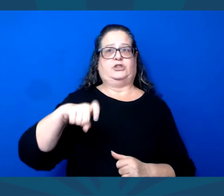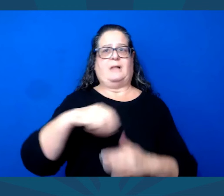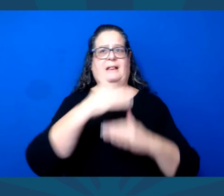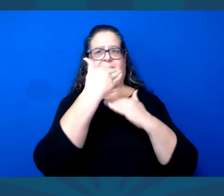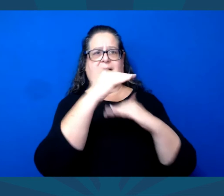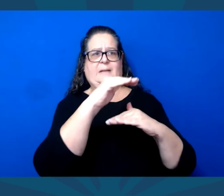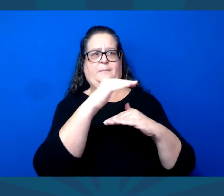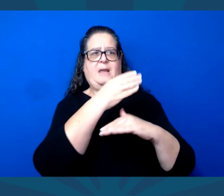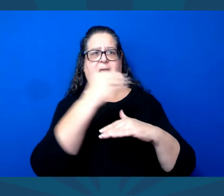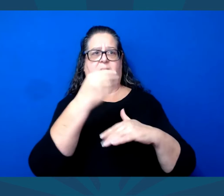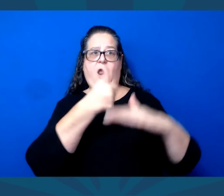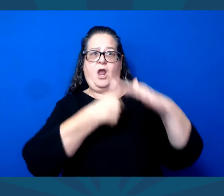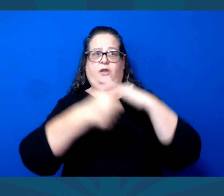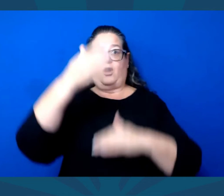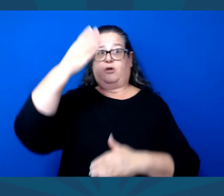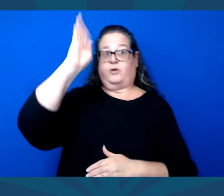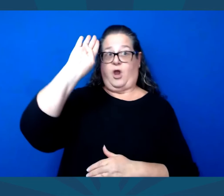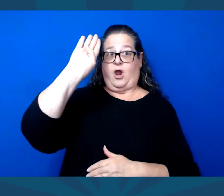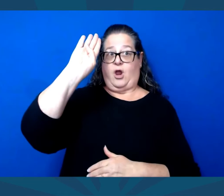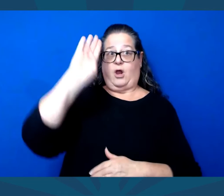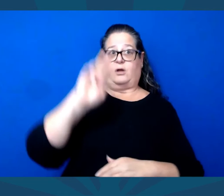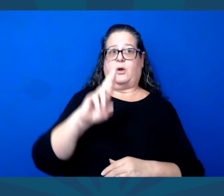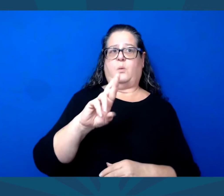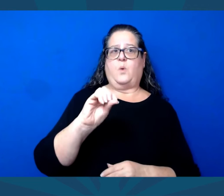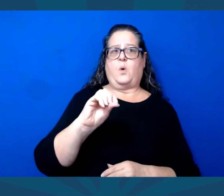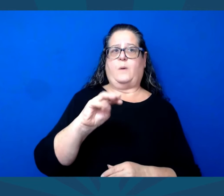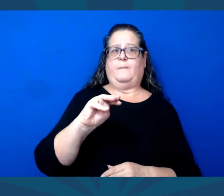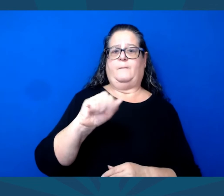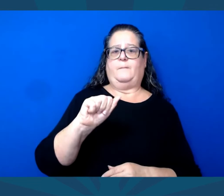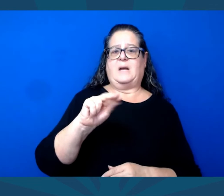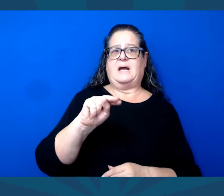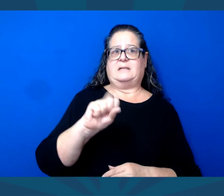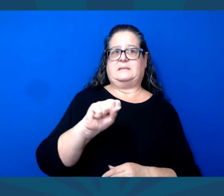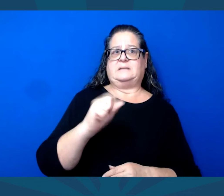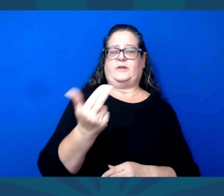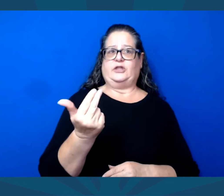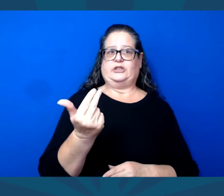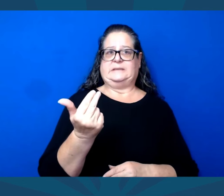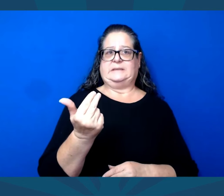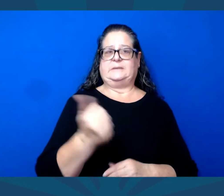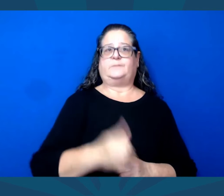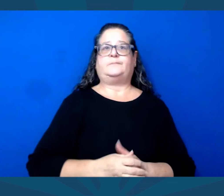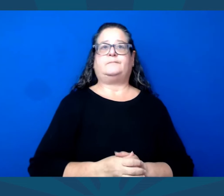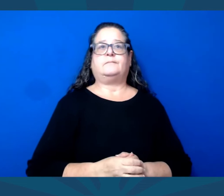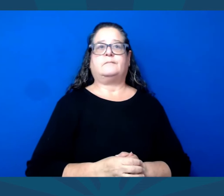The government should be limited and under God, Romans 13.